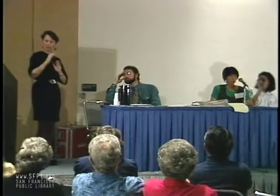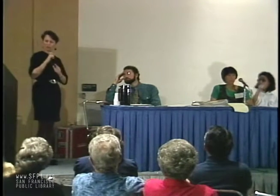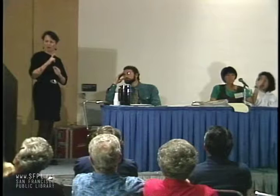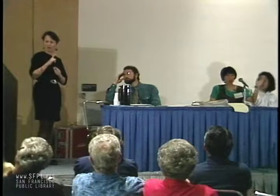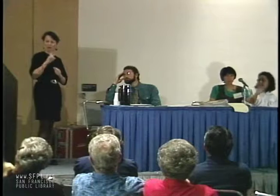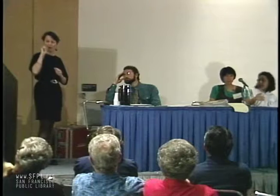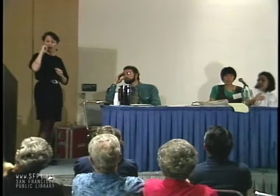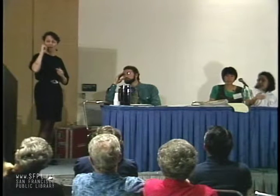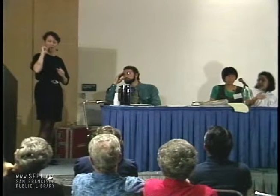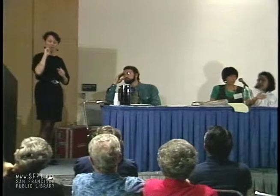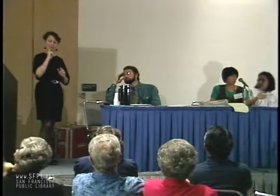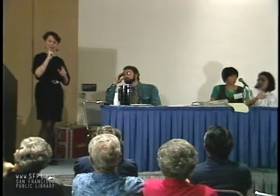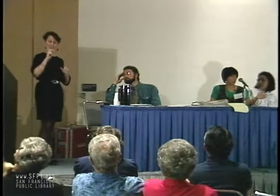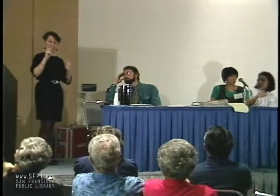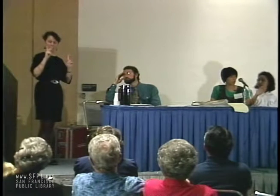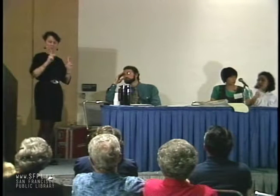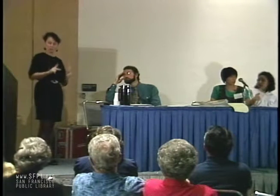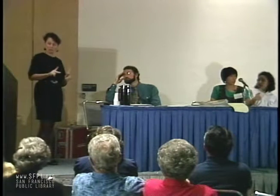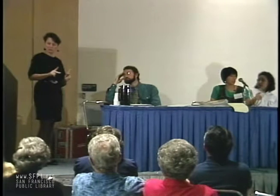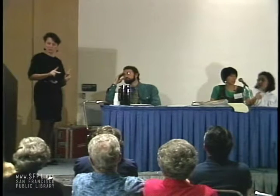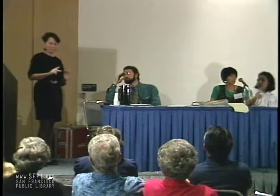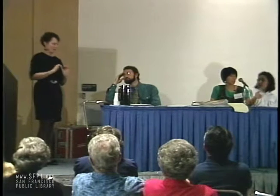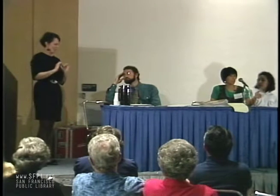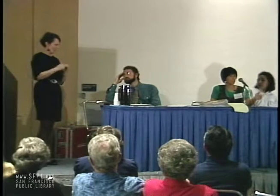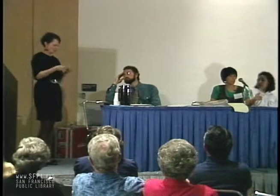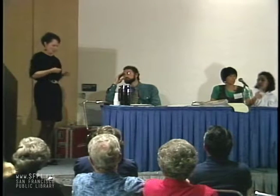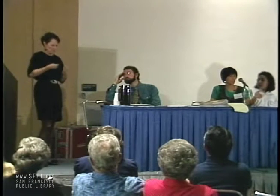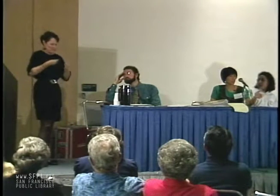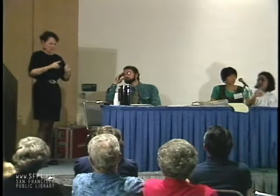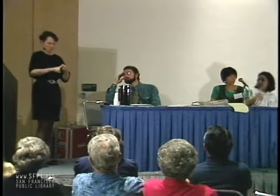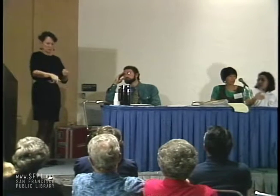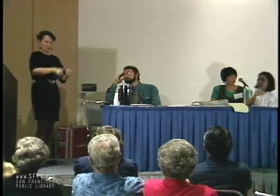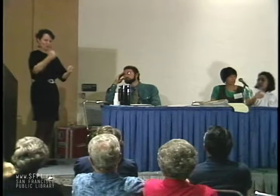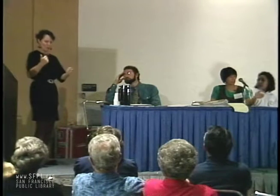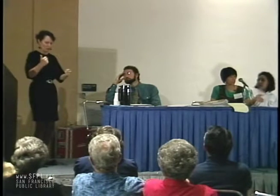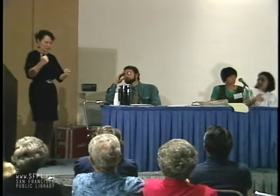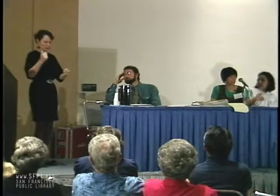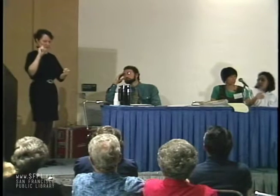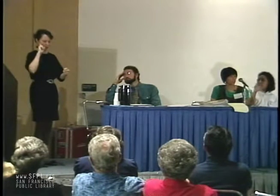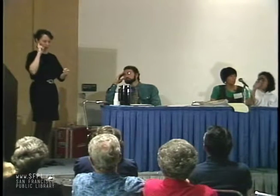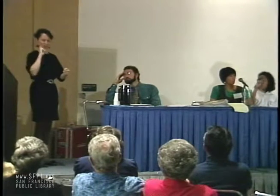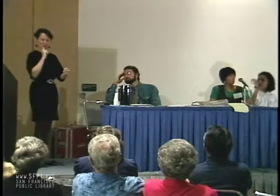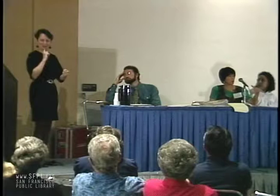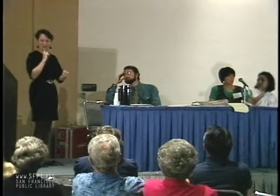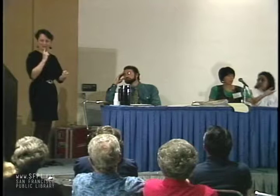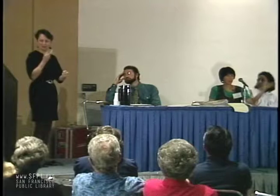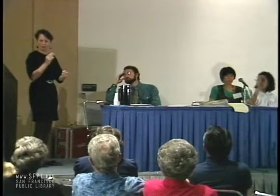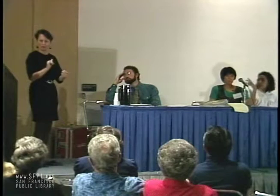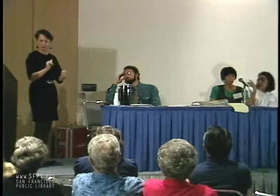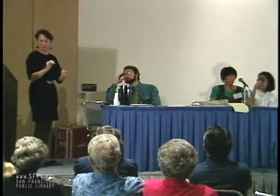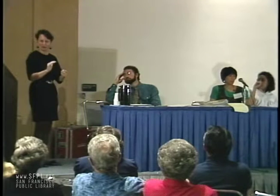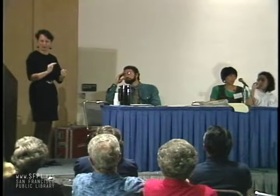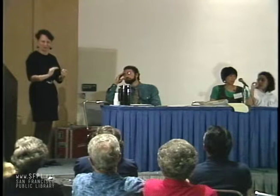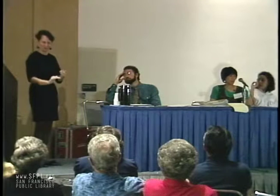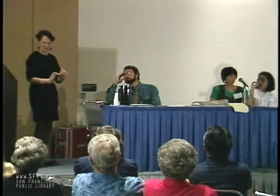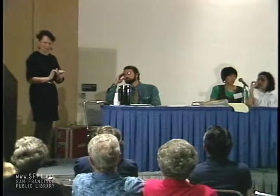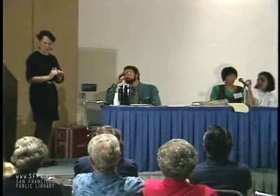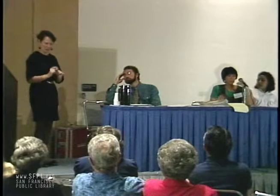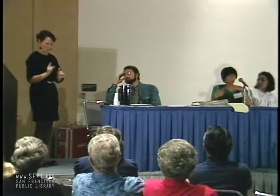to pass it on to another Asian deaf hearing impaired child? You know, where is that group that's coming out? Because what